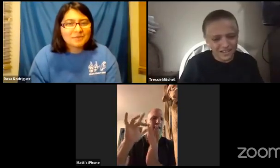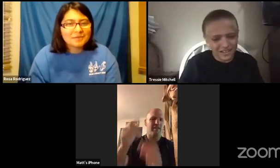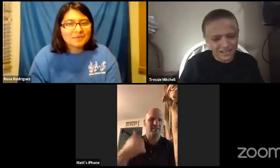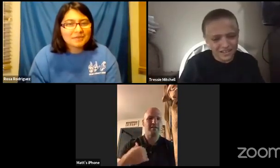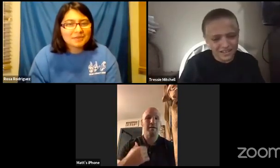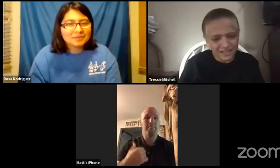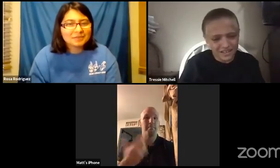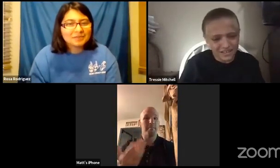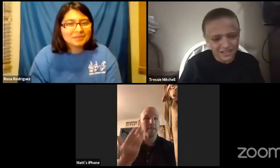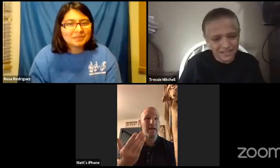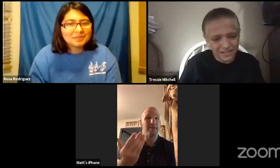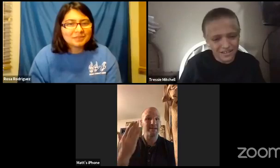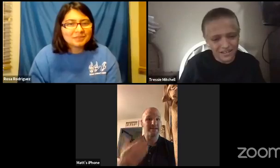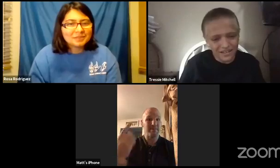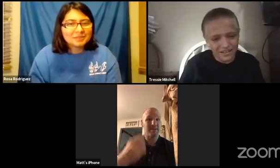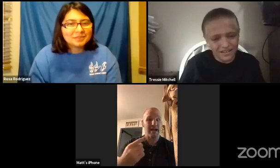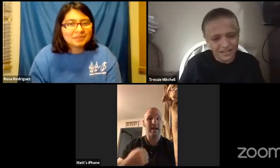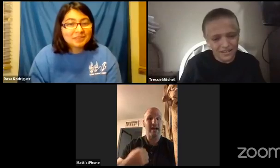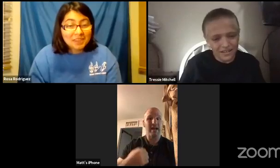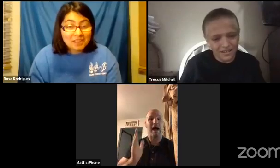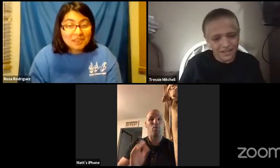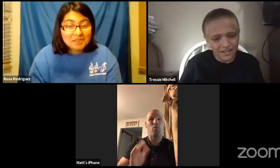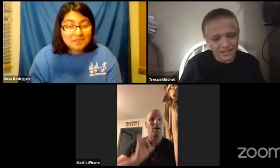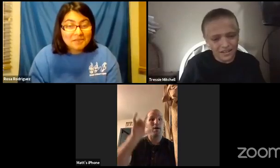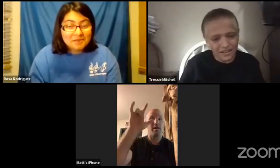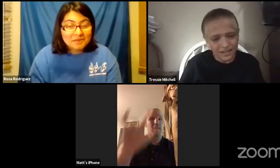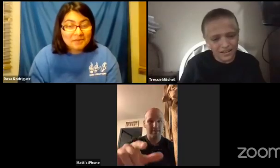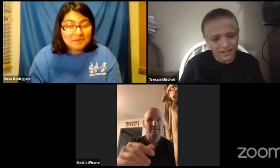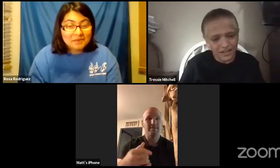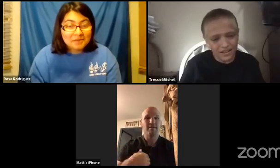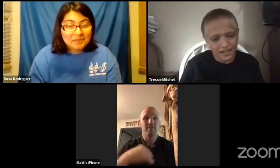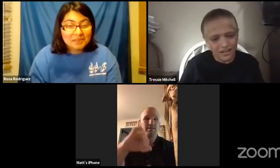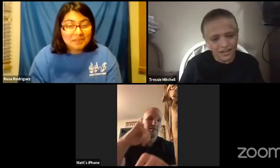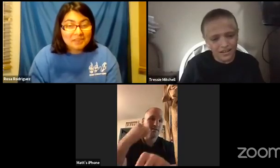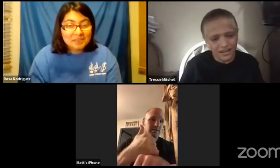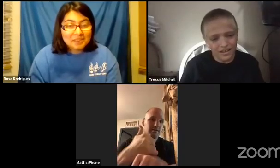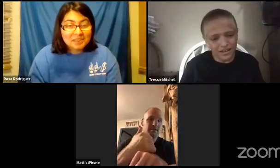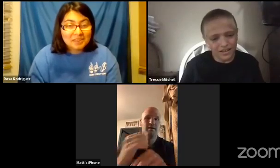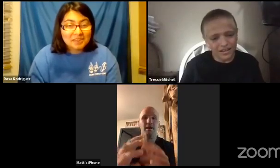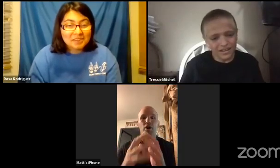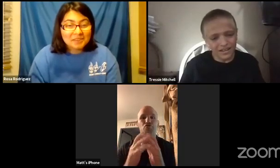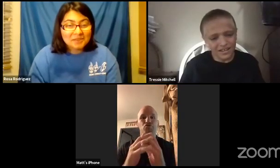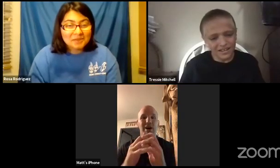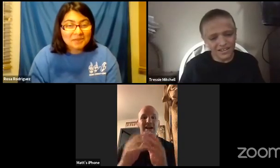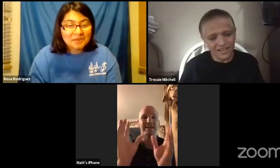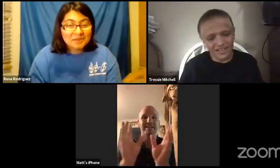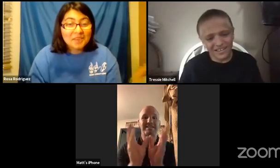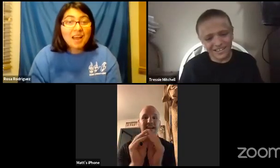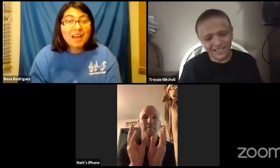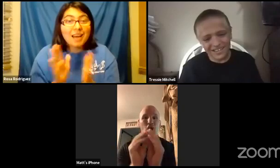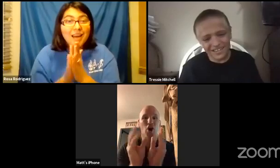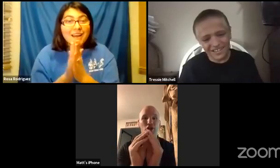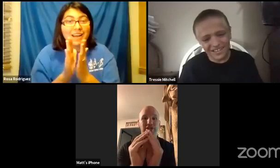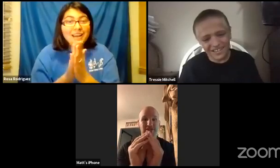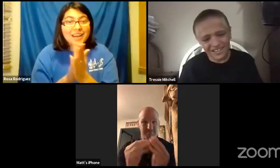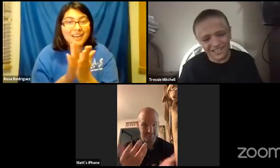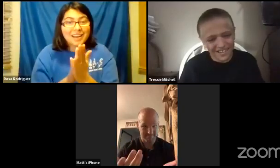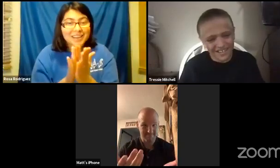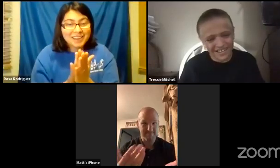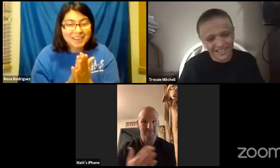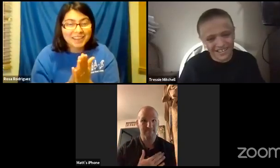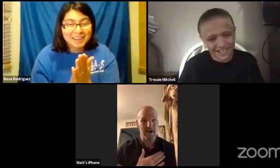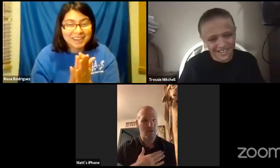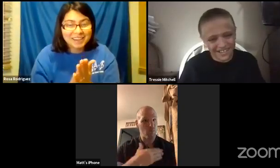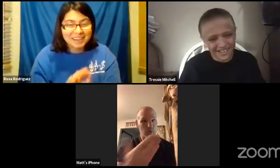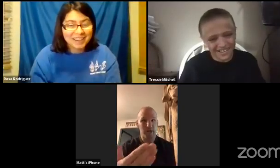Yes, I know the athletic director at FSDB. You know what? Maybe someday soon I can fly down to Florida, and I would